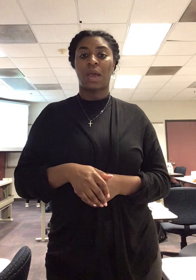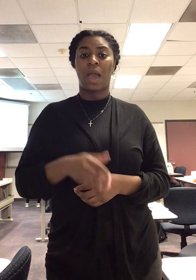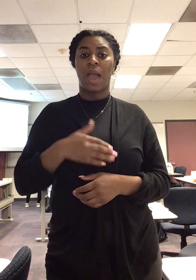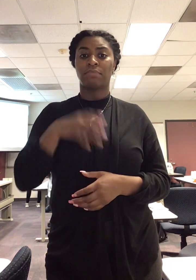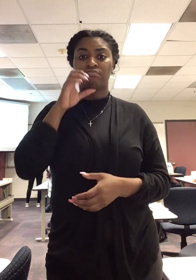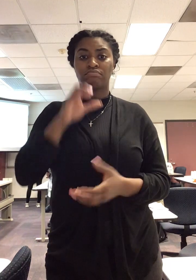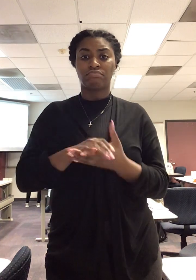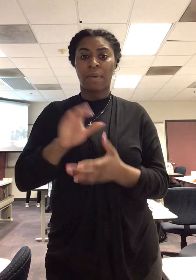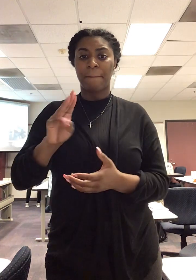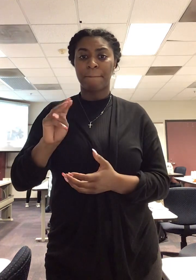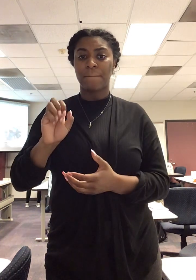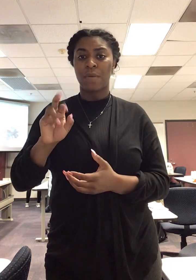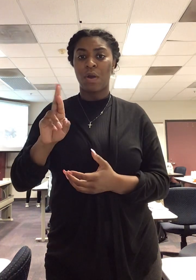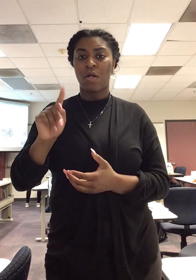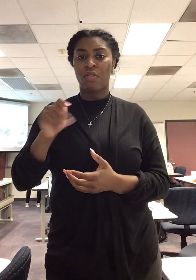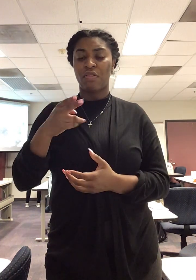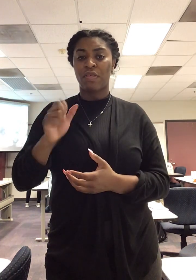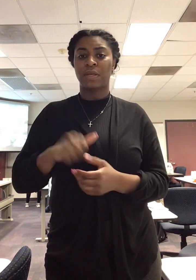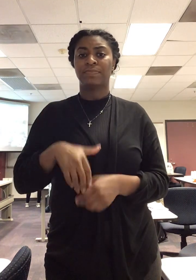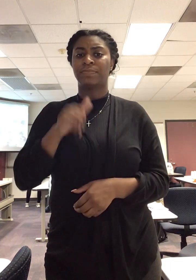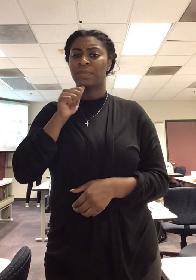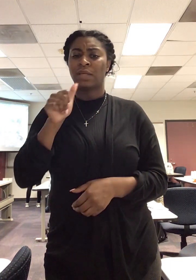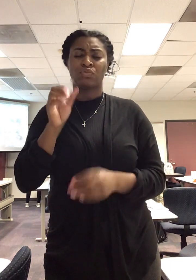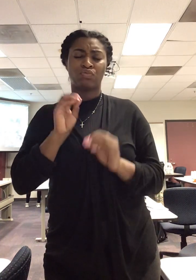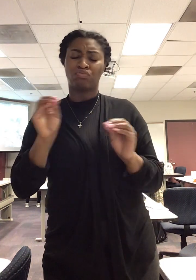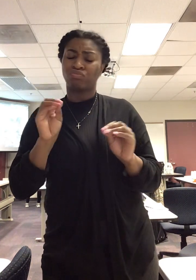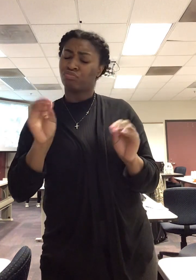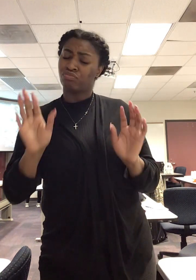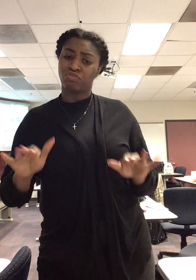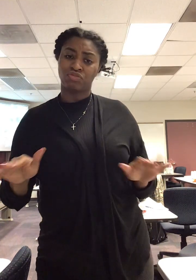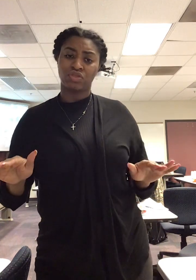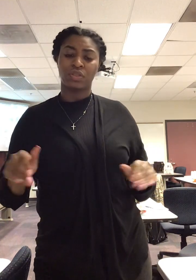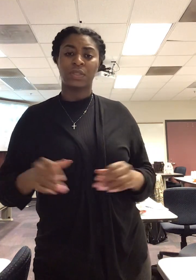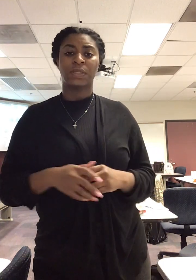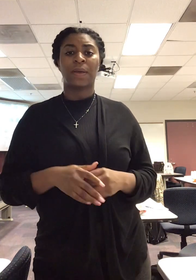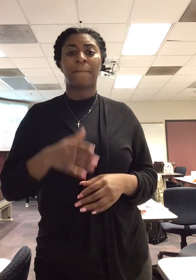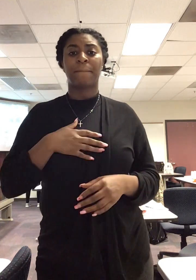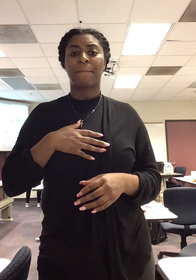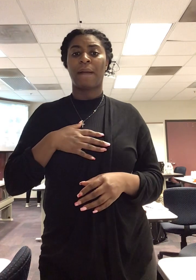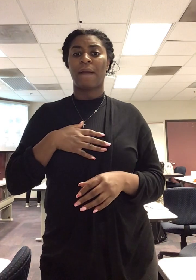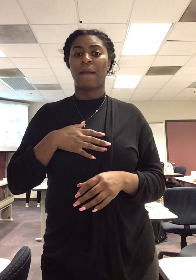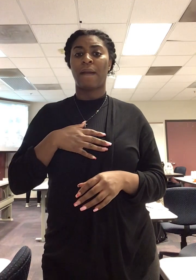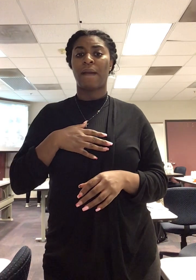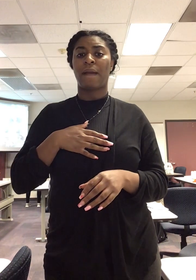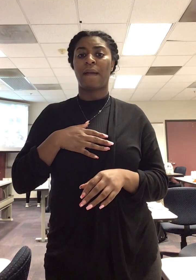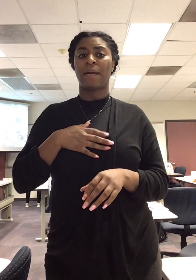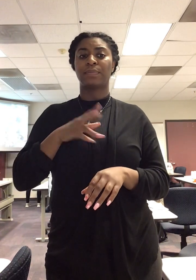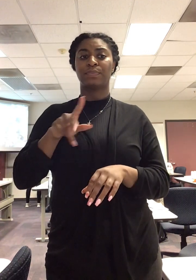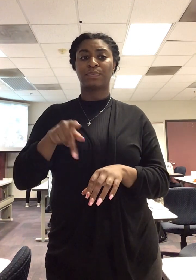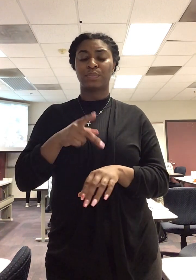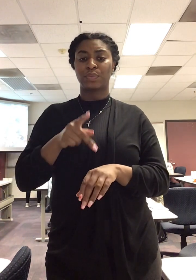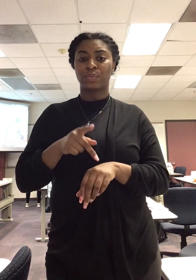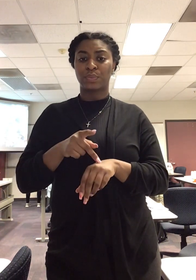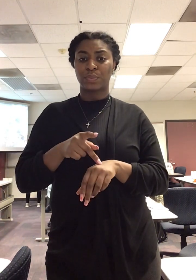and Jackie. I had no children of my own. My principles were clear. The lesson plan was straightforward.